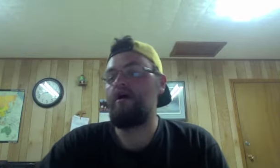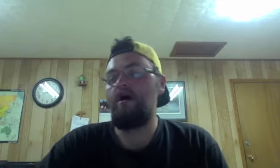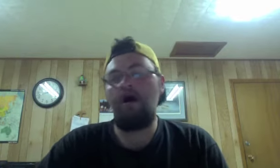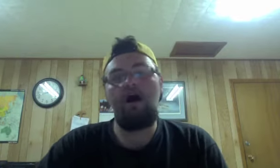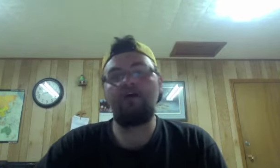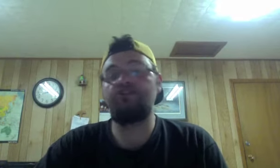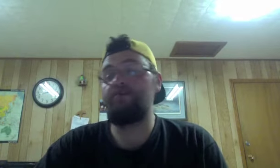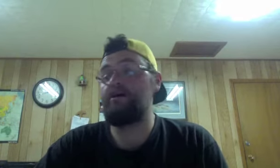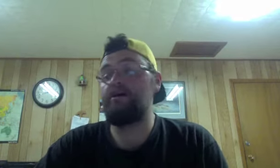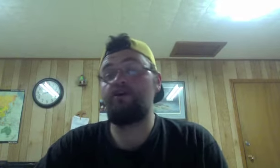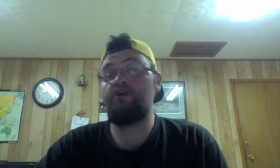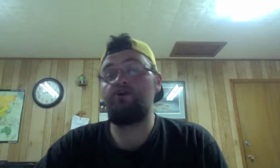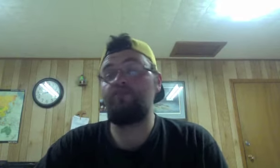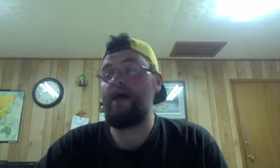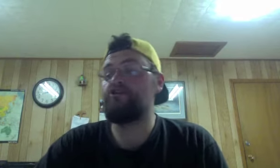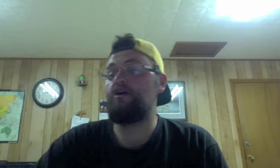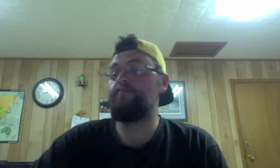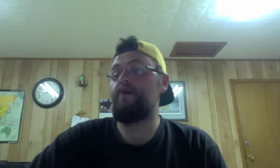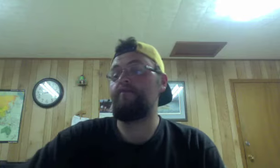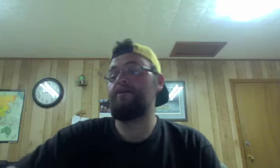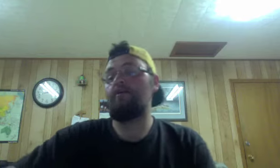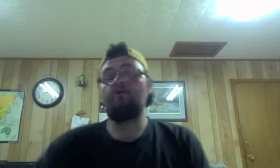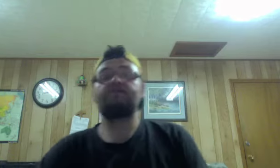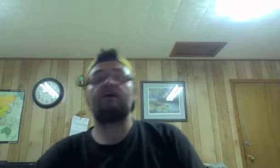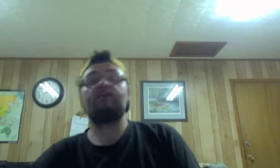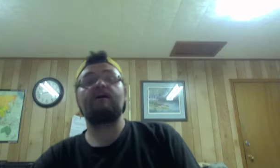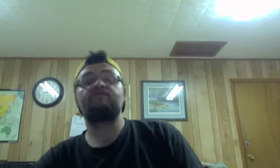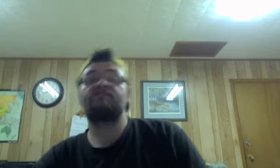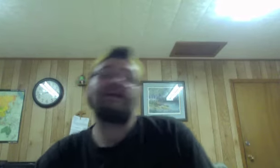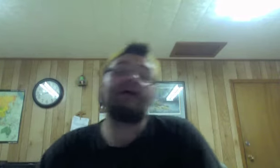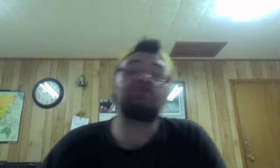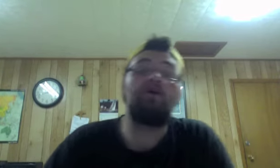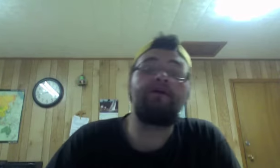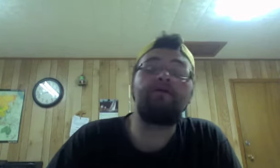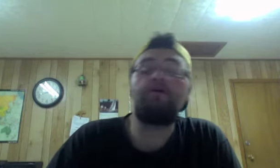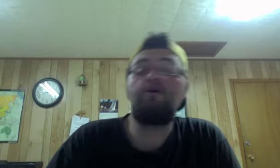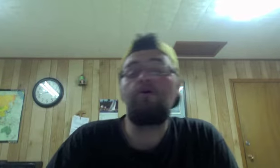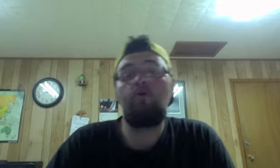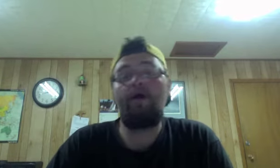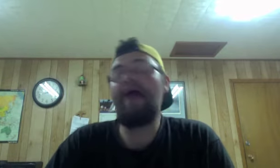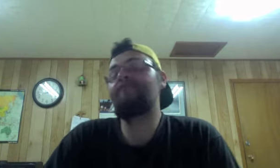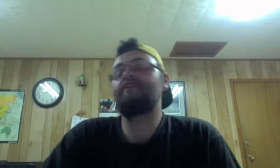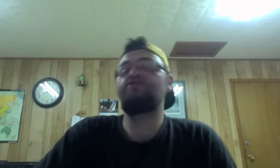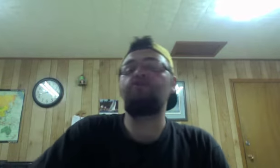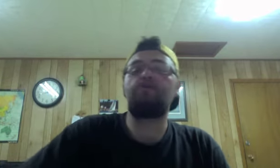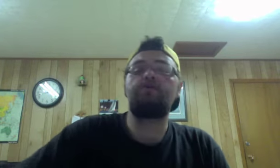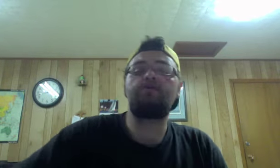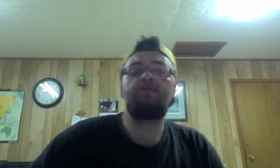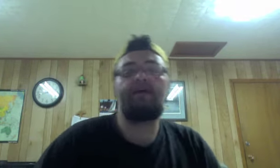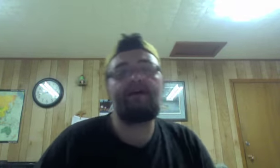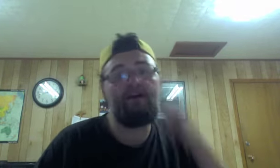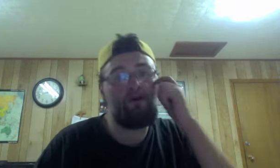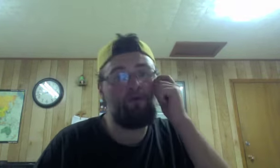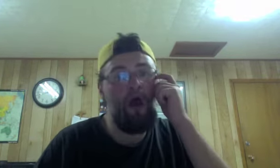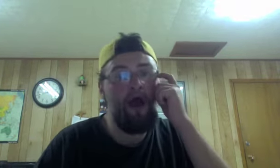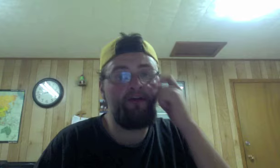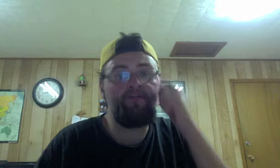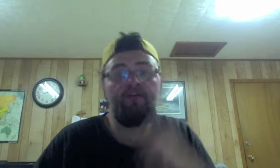It should be a good matchup. I mean on one side you have Saskatchewan where everything's new in Ryderville these